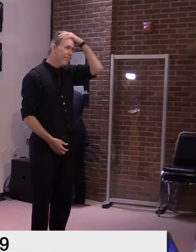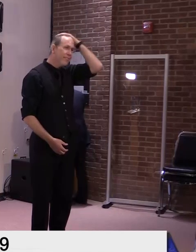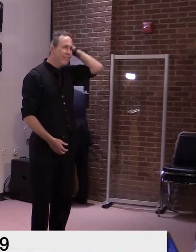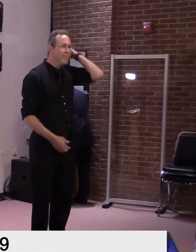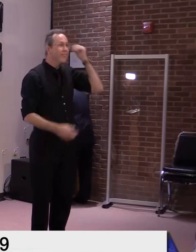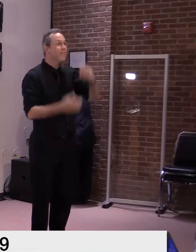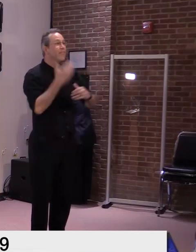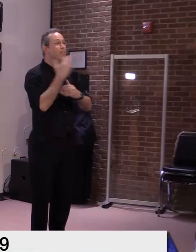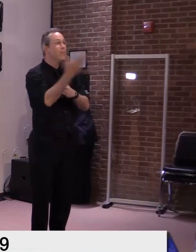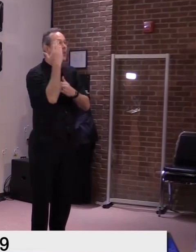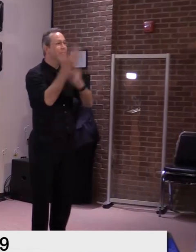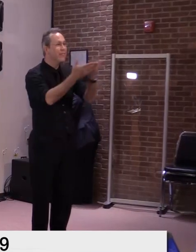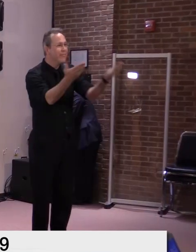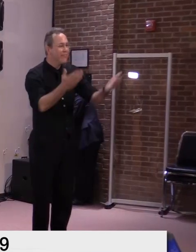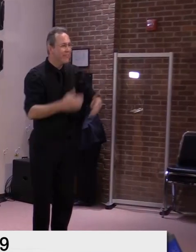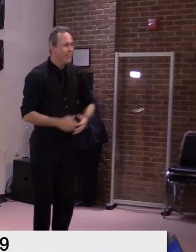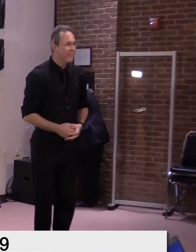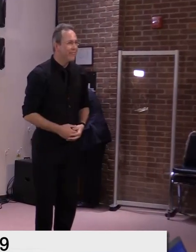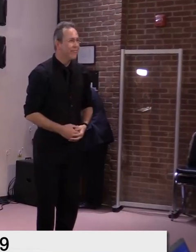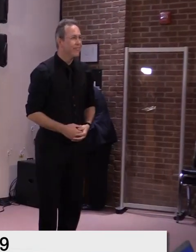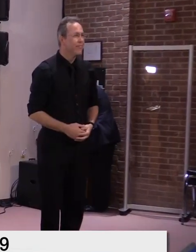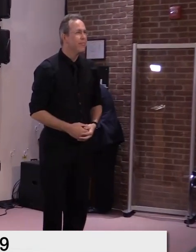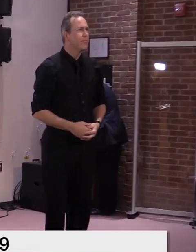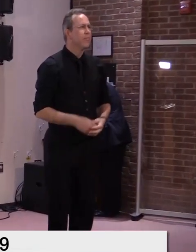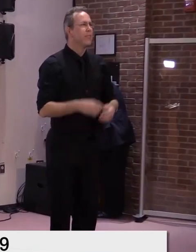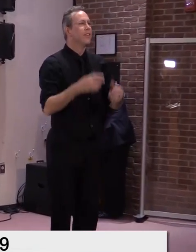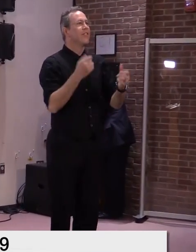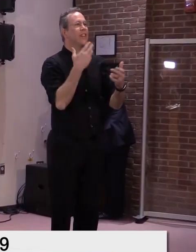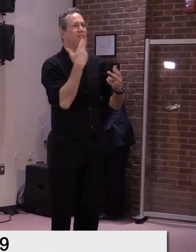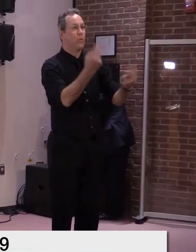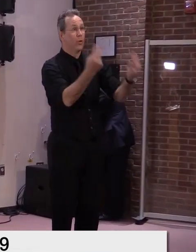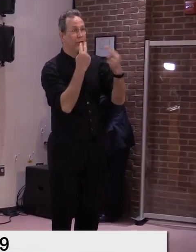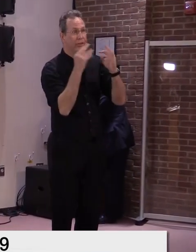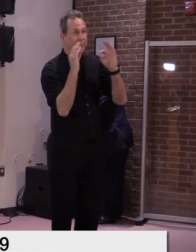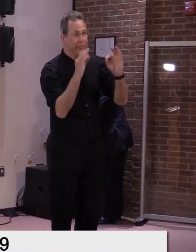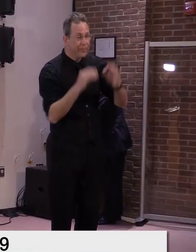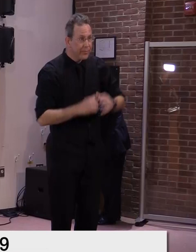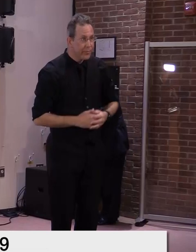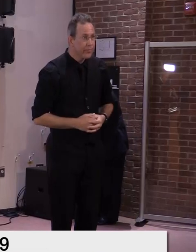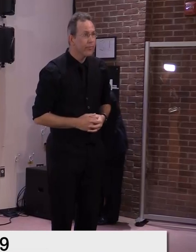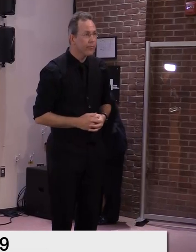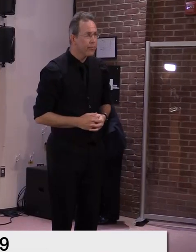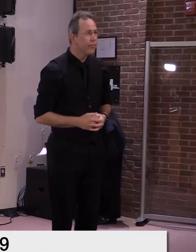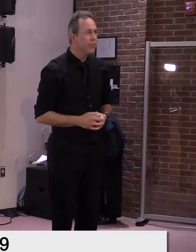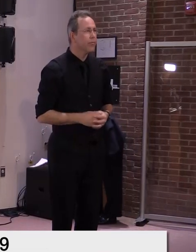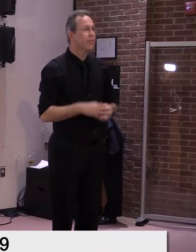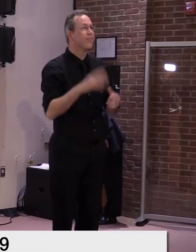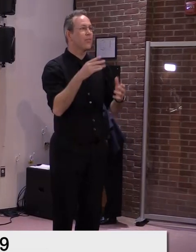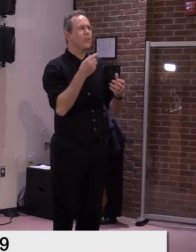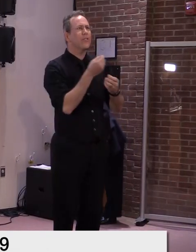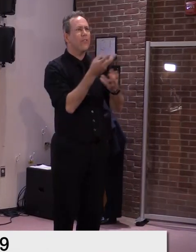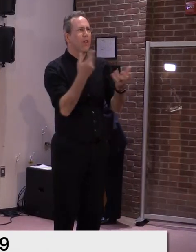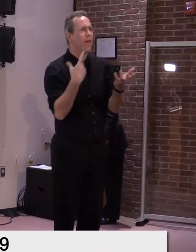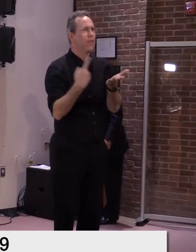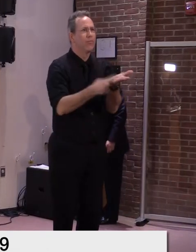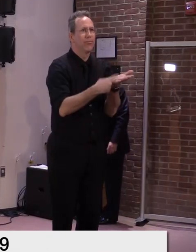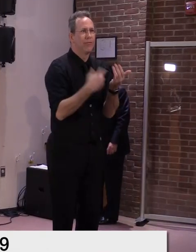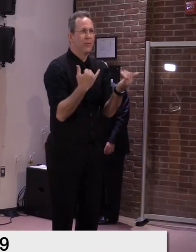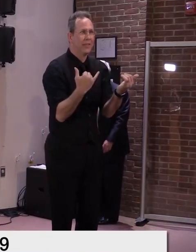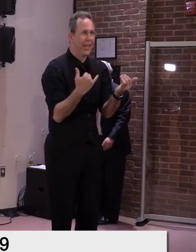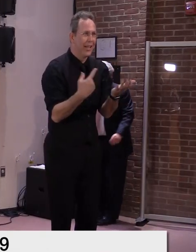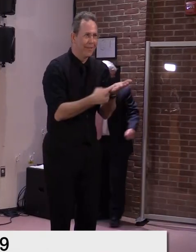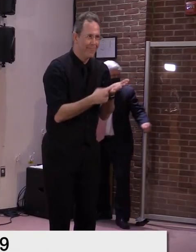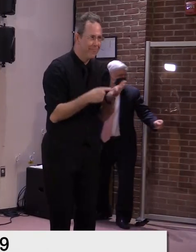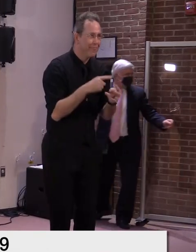Good morning, everyone. Thanks for tuning in. We've got several things to discuss today, including